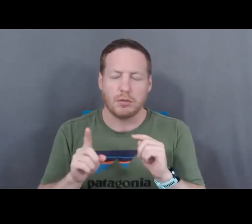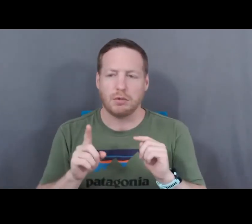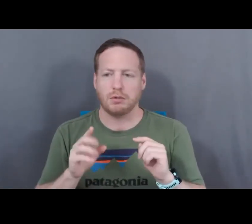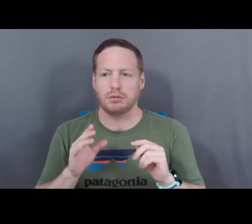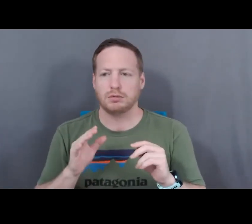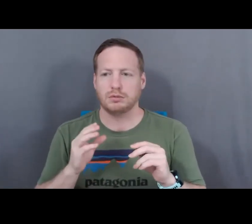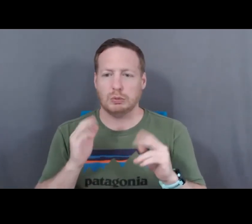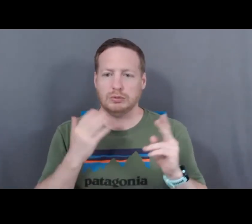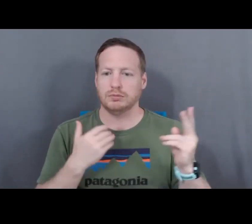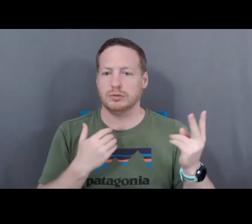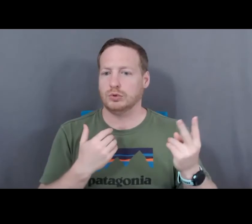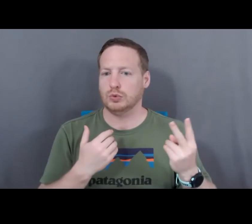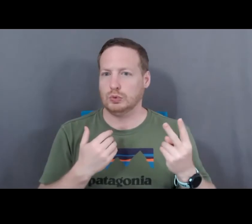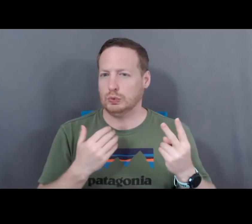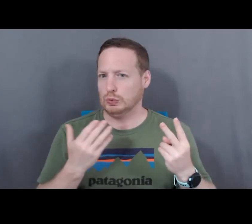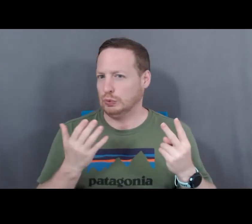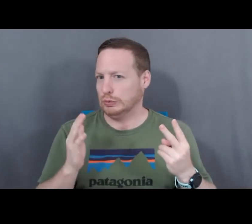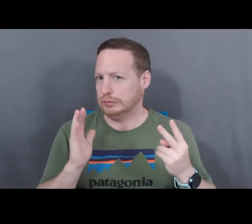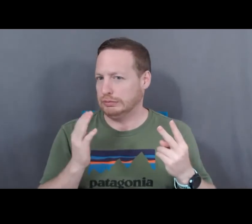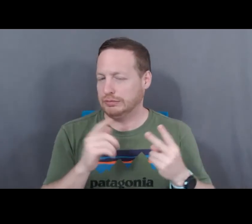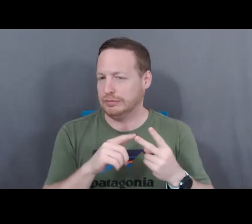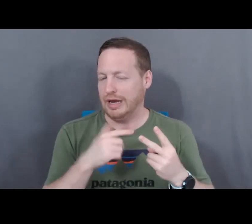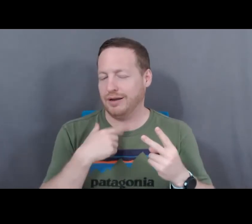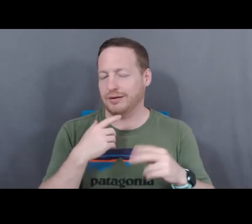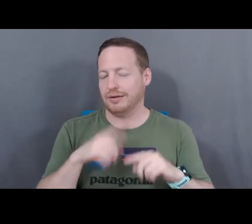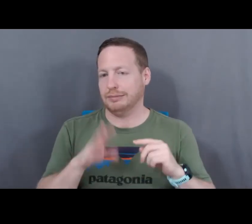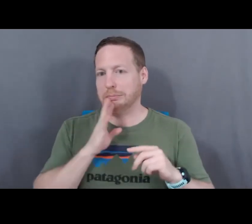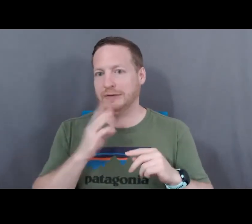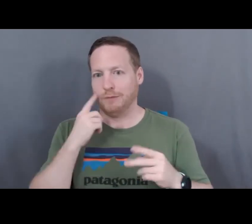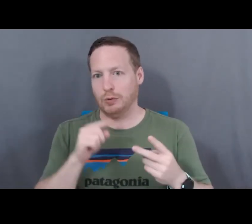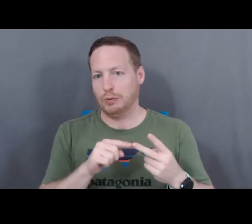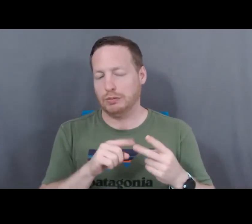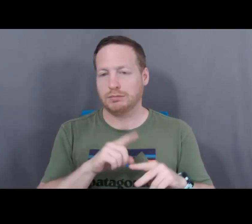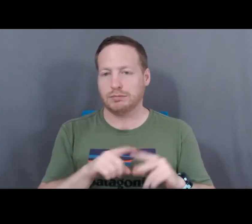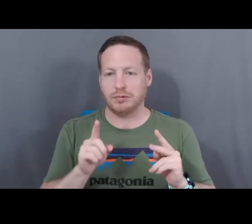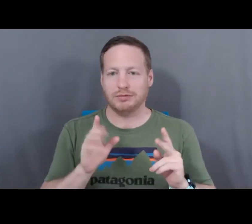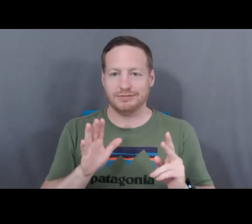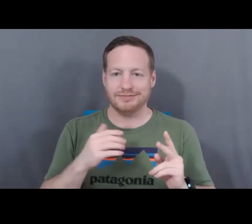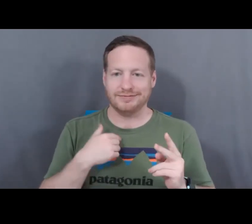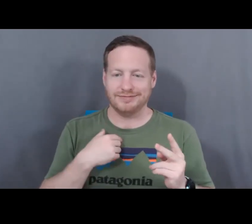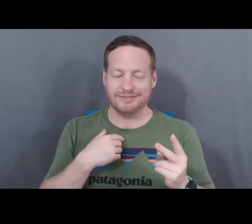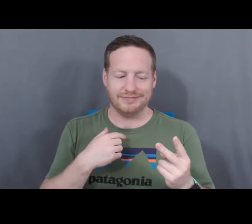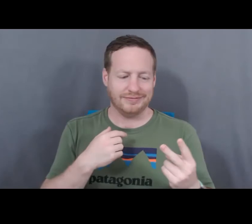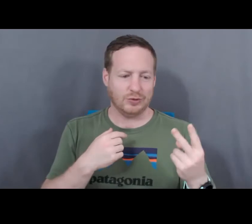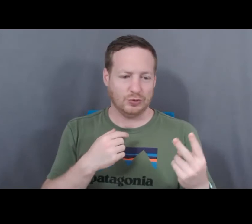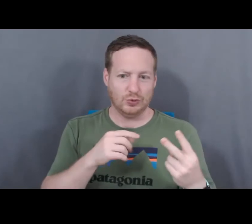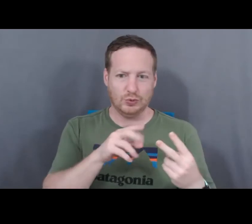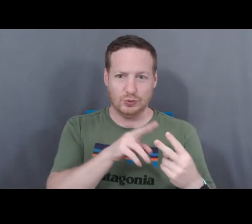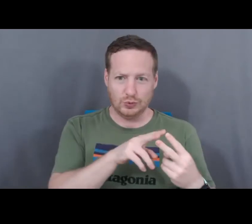to the meetings. So it seems like David as well as, Drew won't be able to make it. So we have